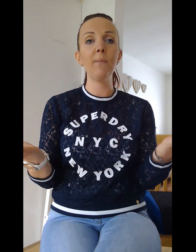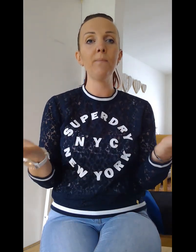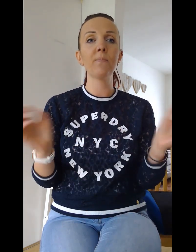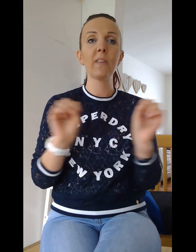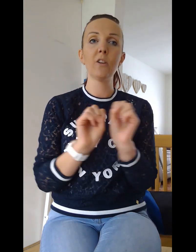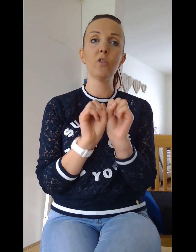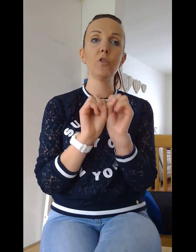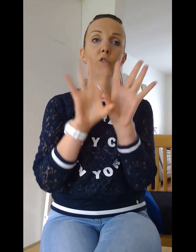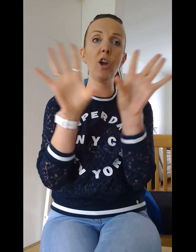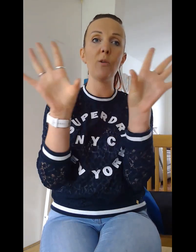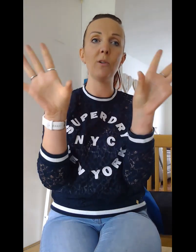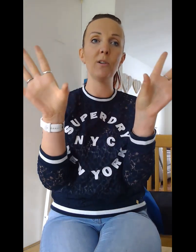them show.